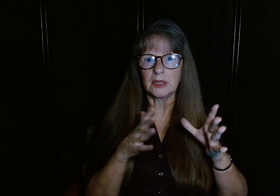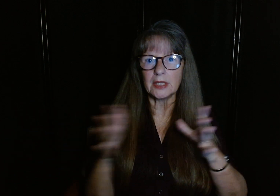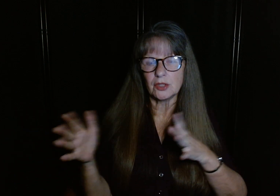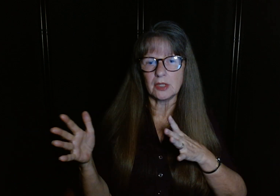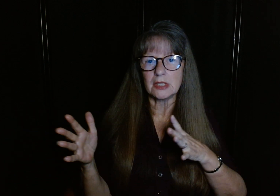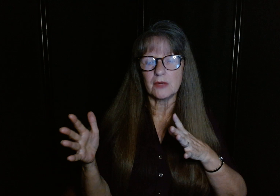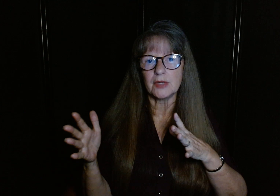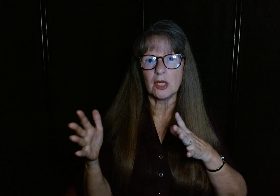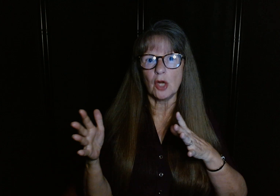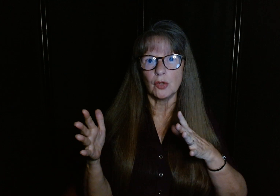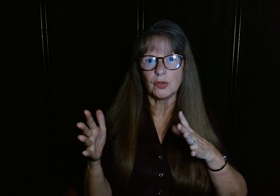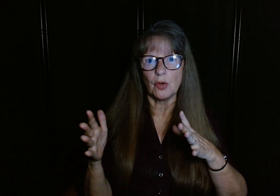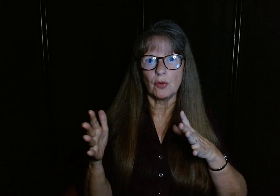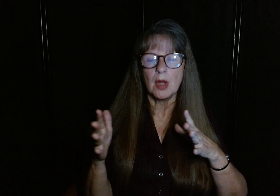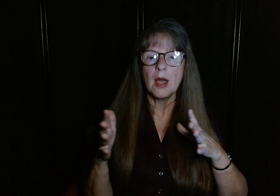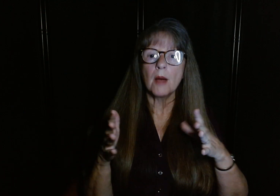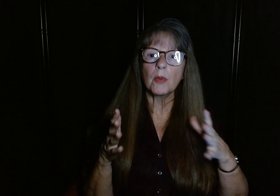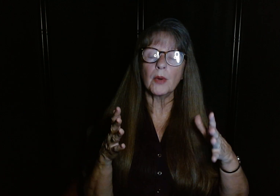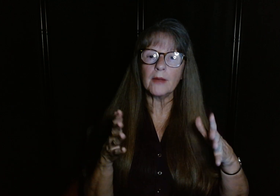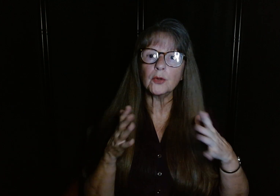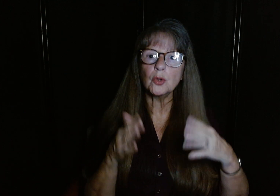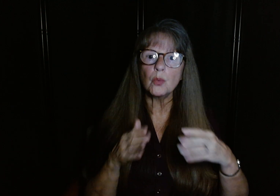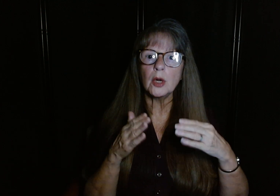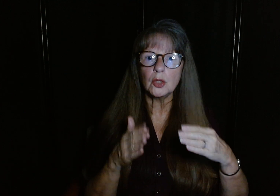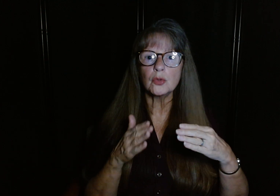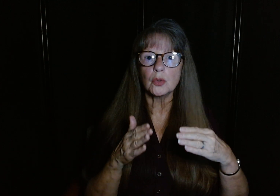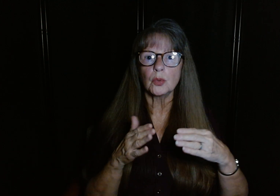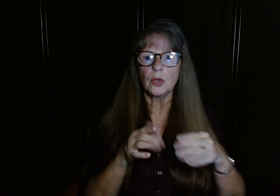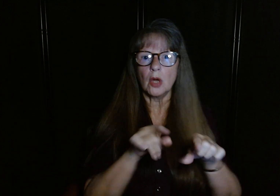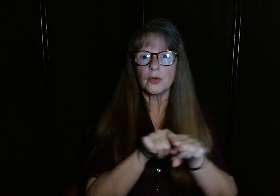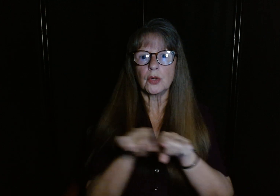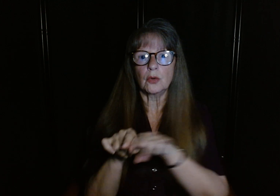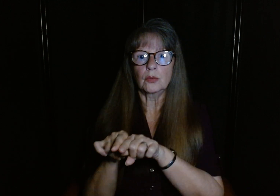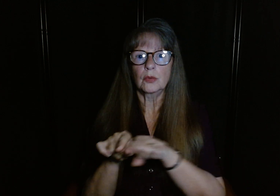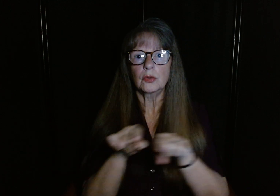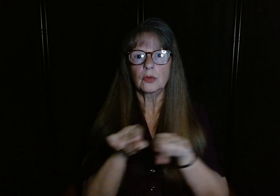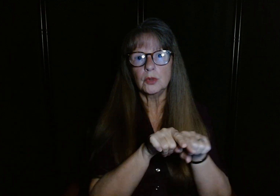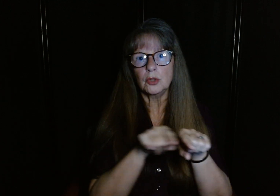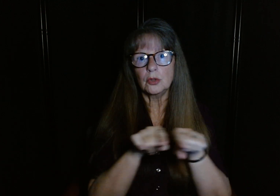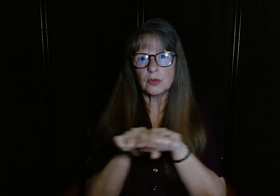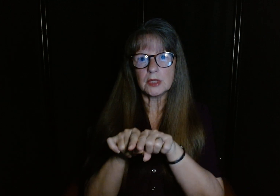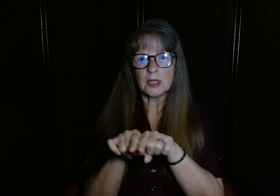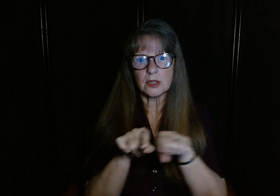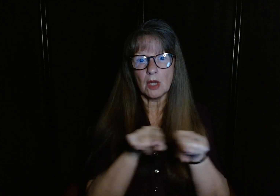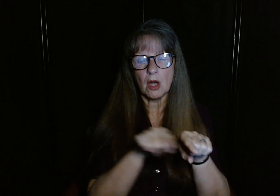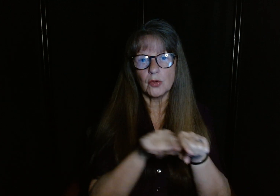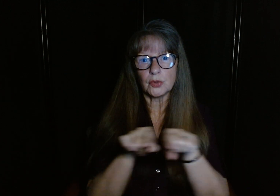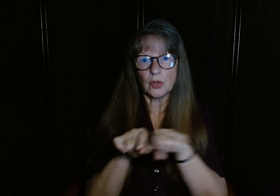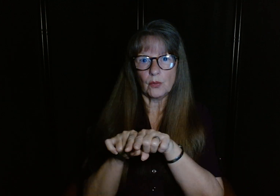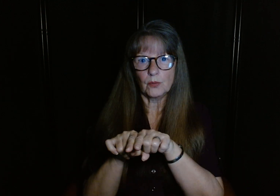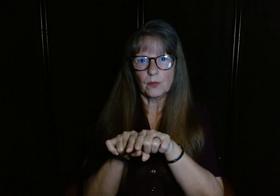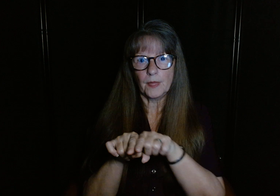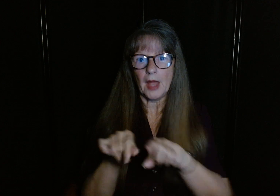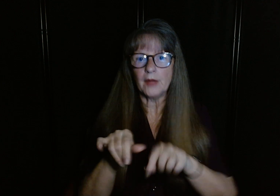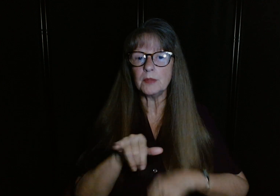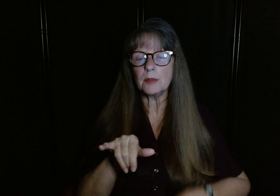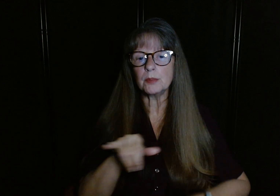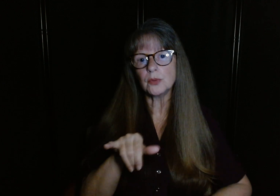list instead of saying also. But whenever you want to use the word also, you would use this also. I've seen people do this,